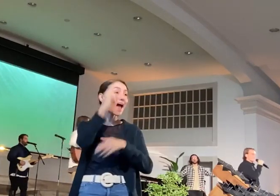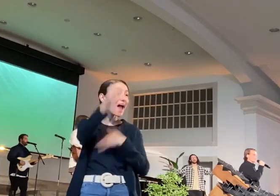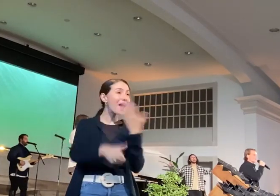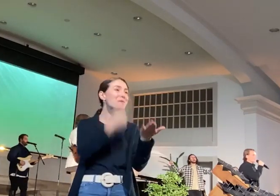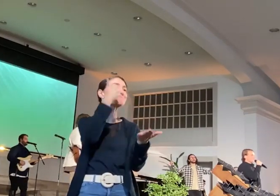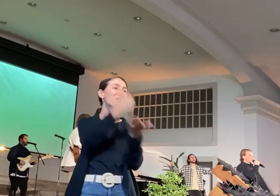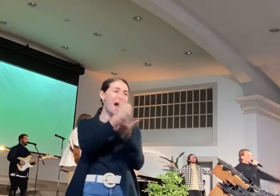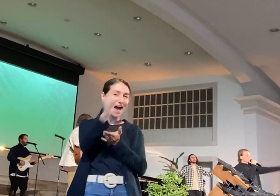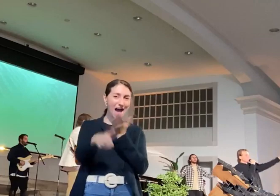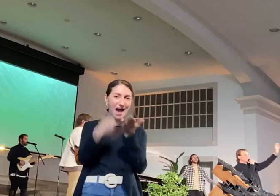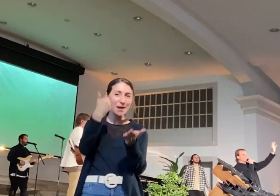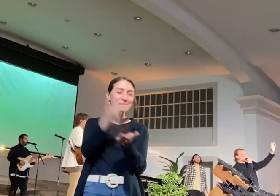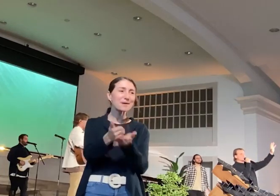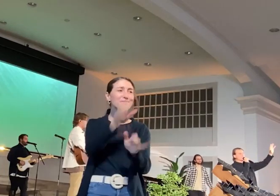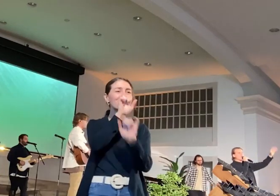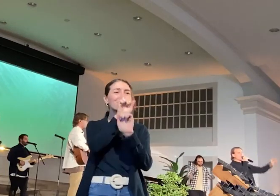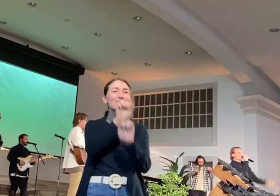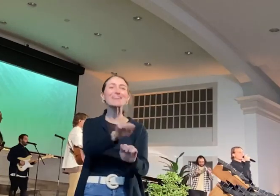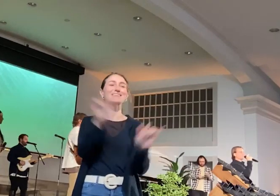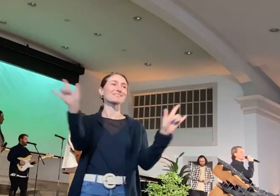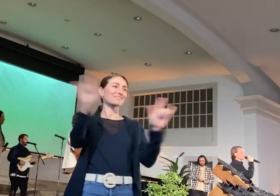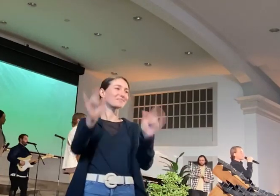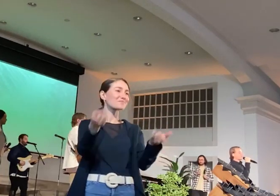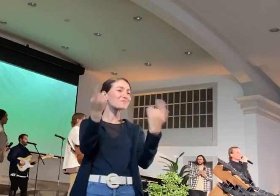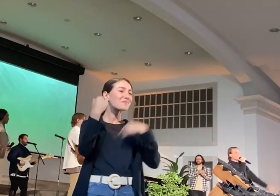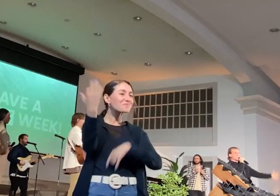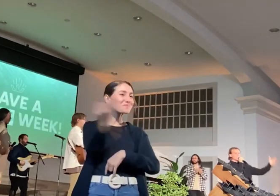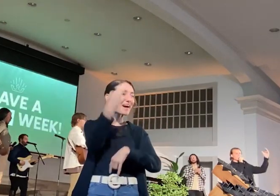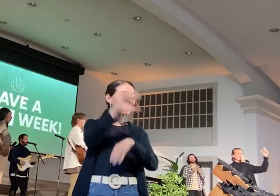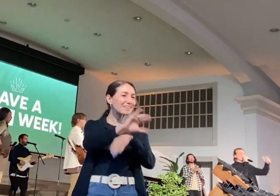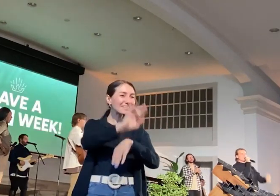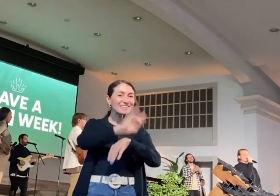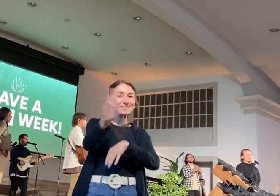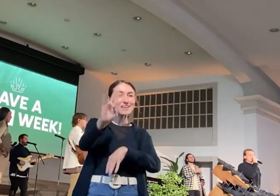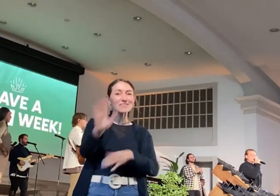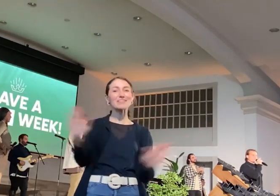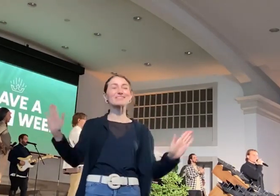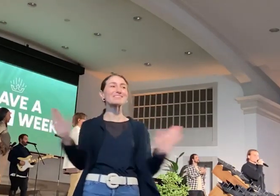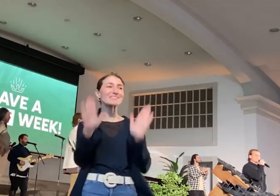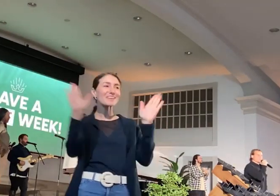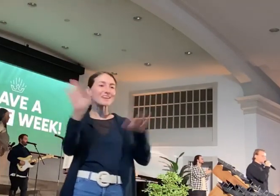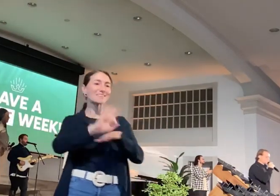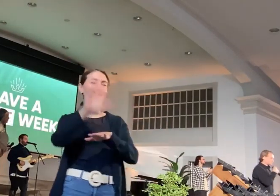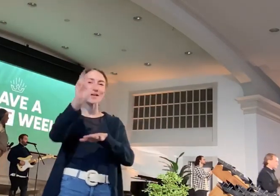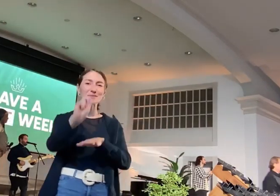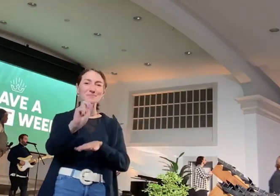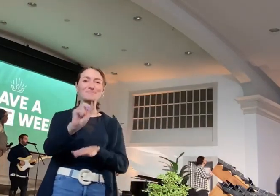said, amen. Church, I love you so much. We'll see you right back here on Friday night and on Sunday morning.